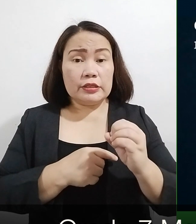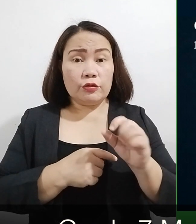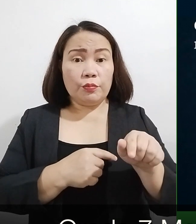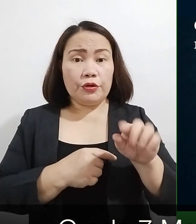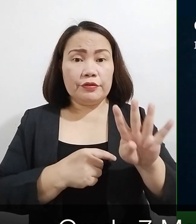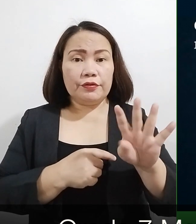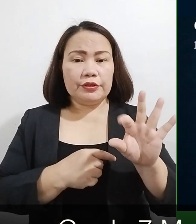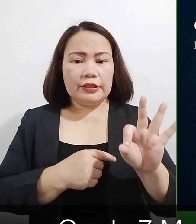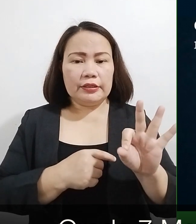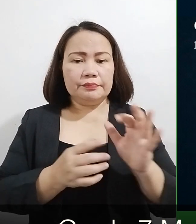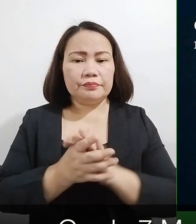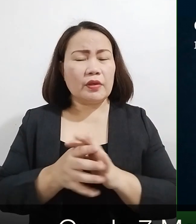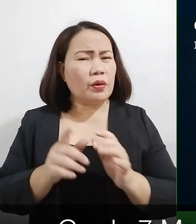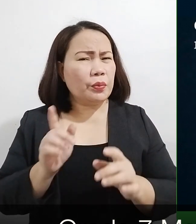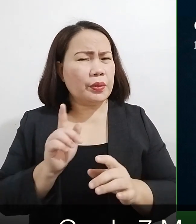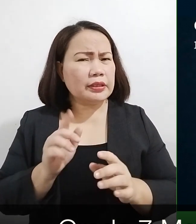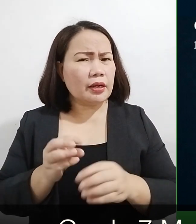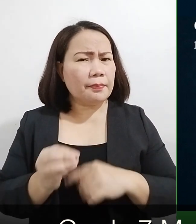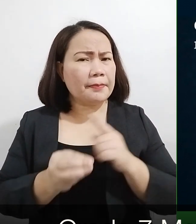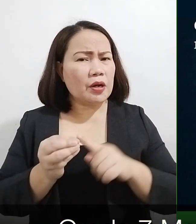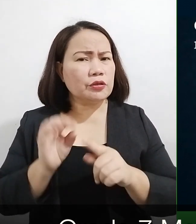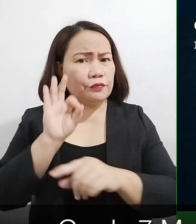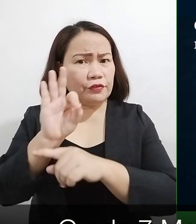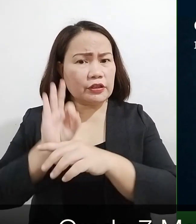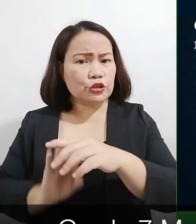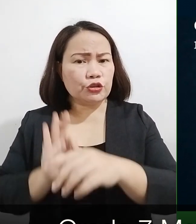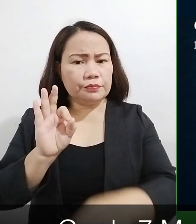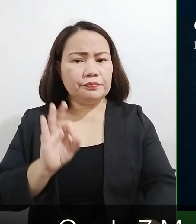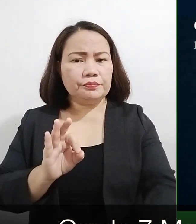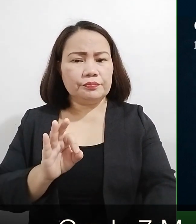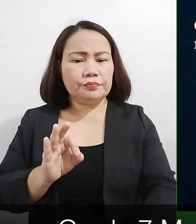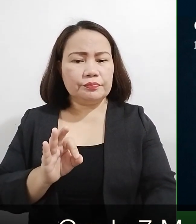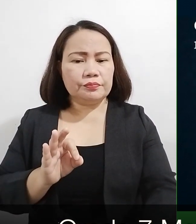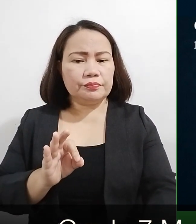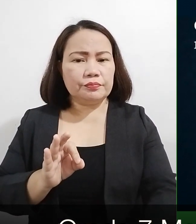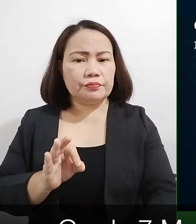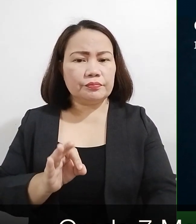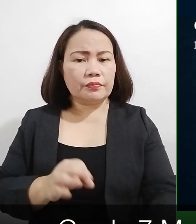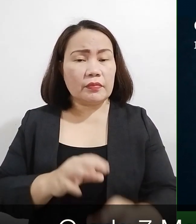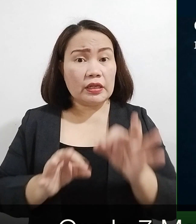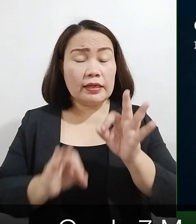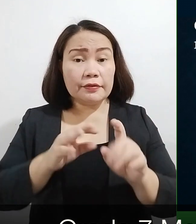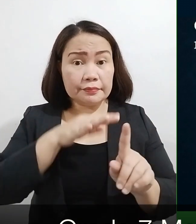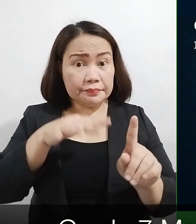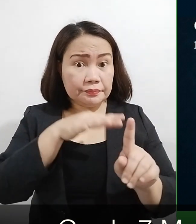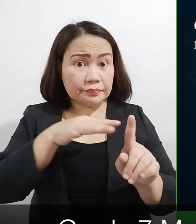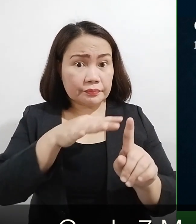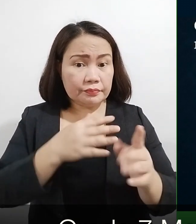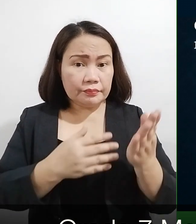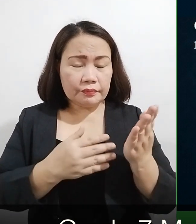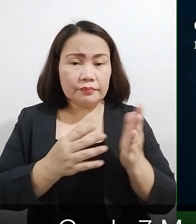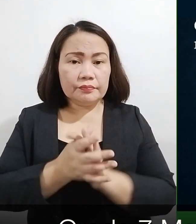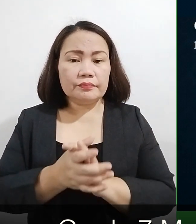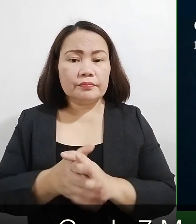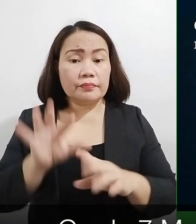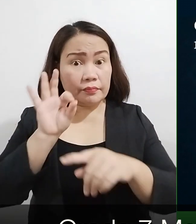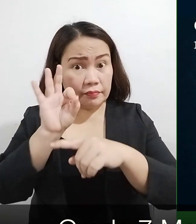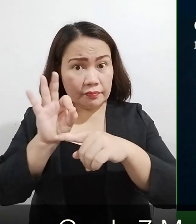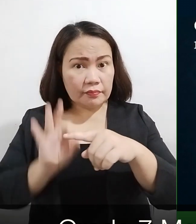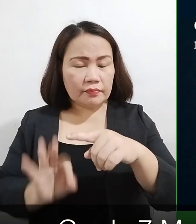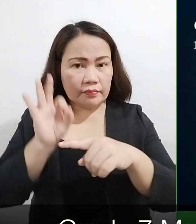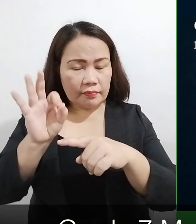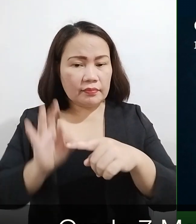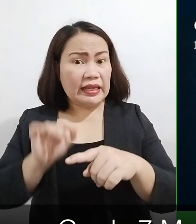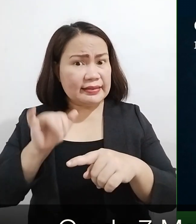Now, what if you were given a fraction? Okay, so kung titingnan nyo yung given, fraction